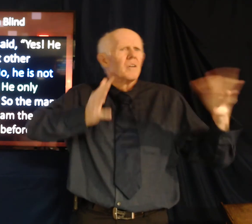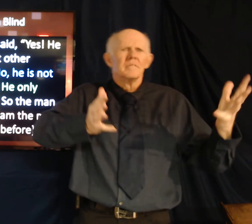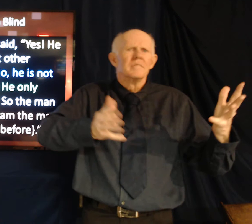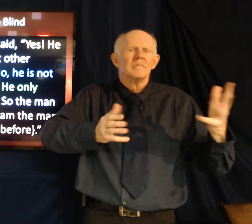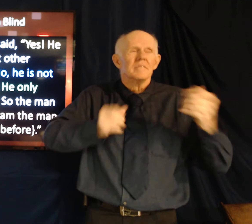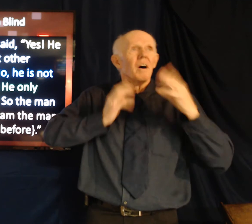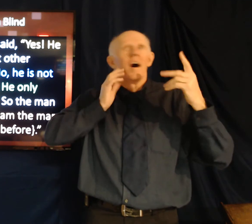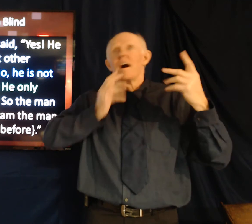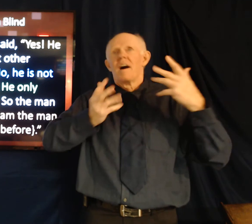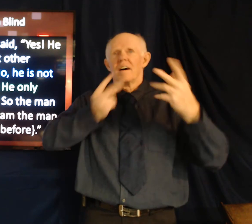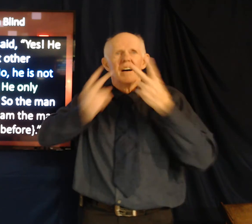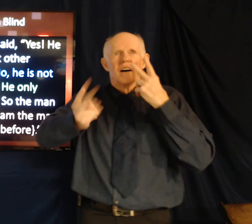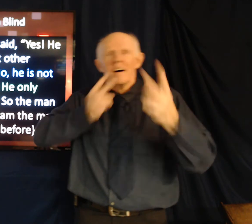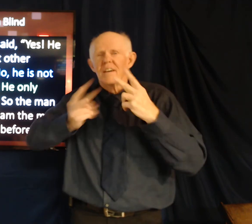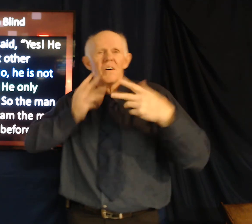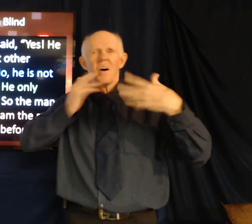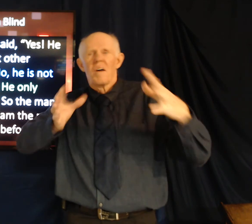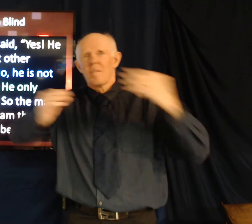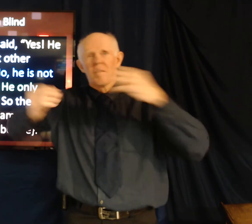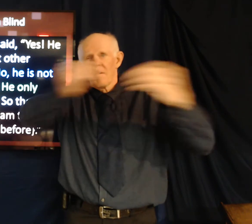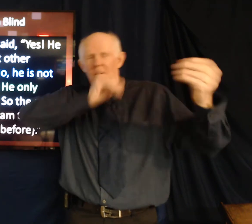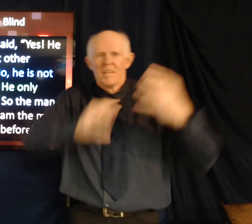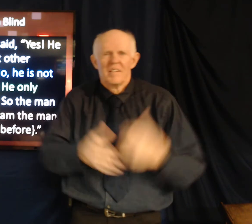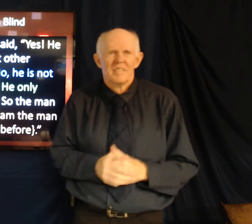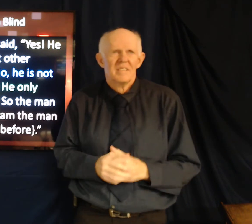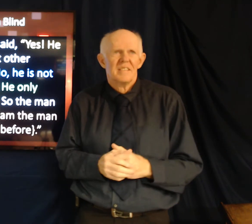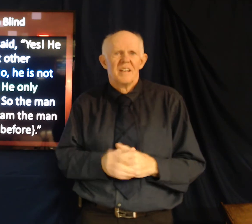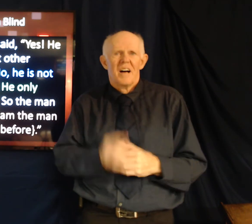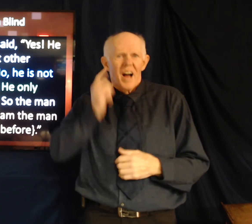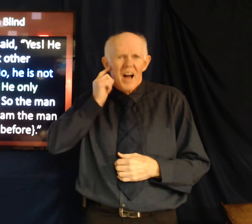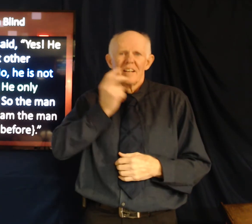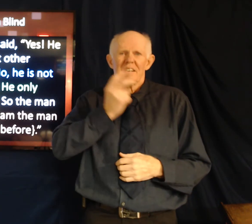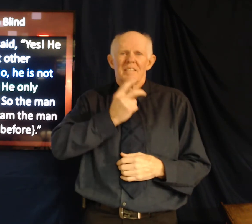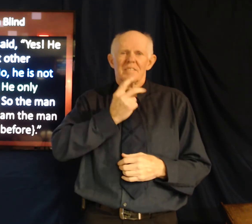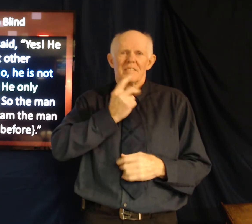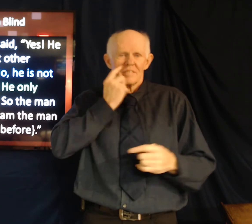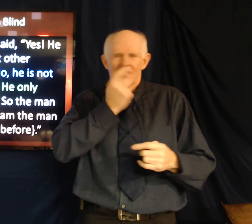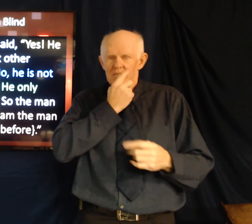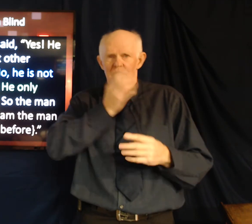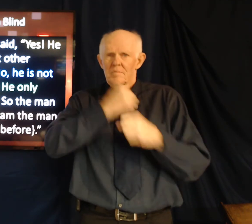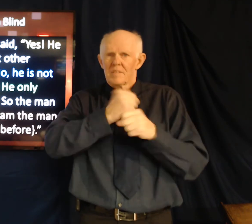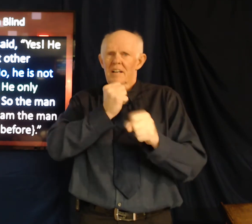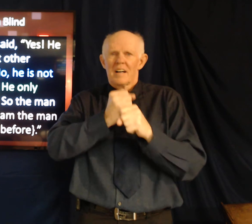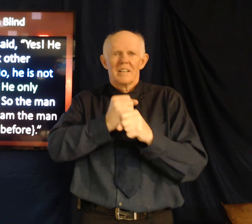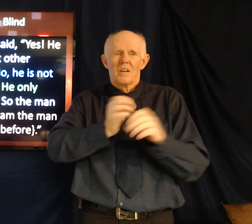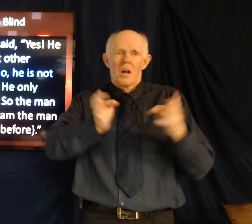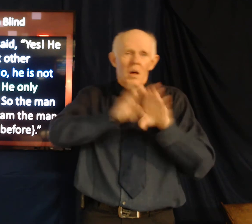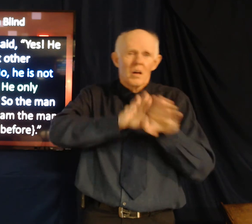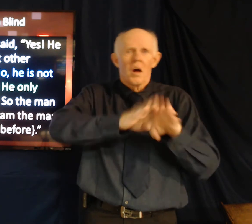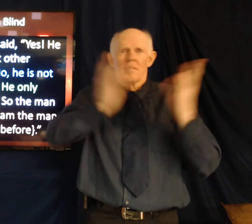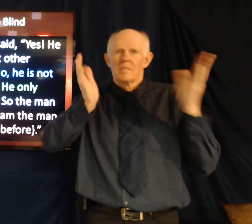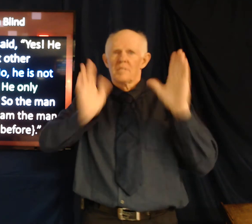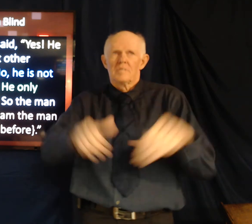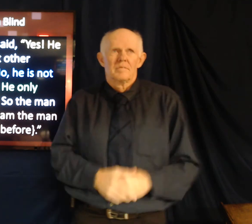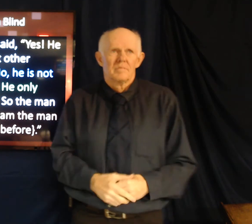He's like if you don't hear alerts or you don't see things, then your eyes